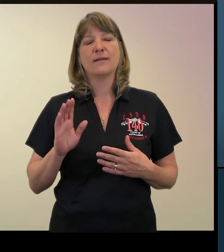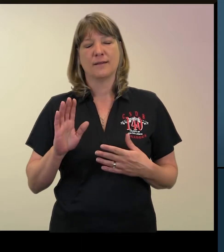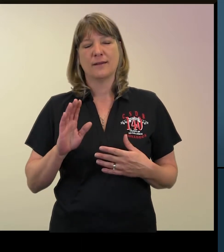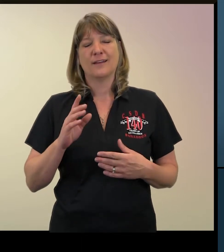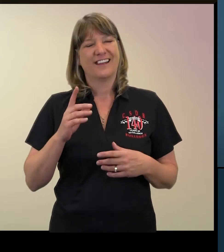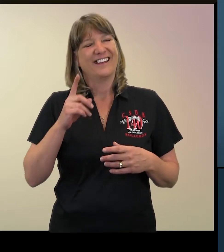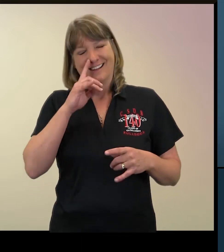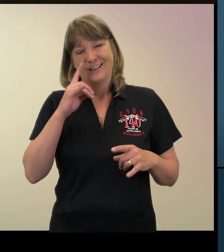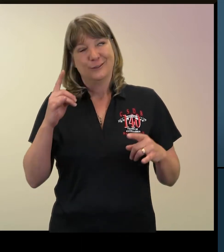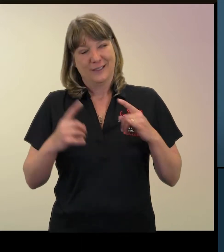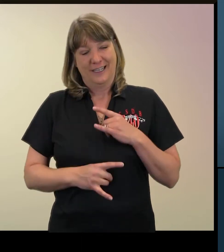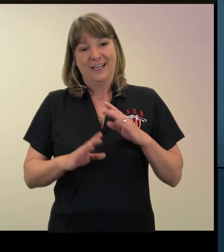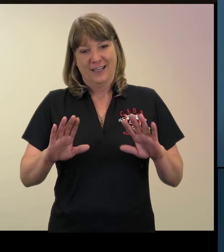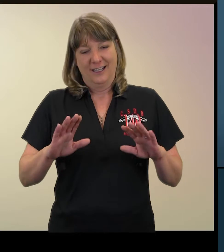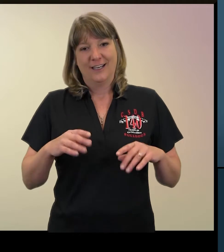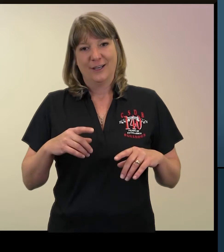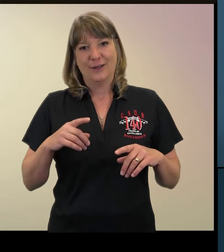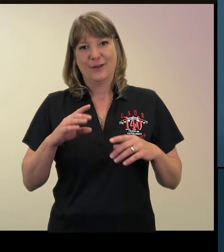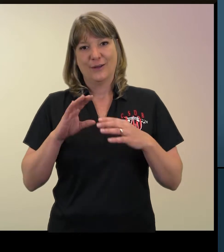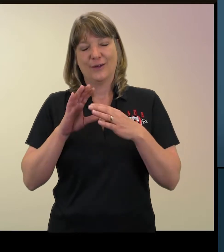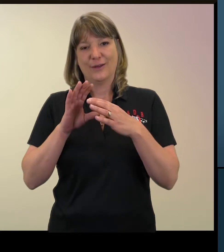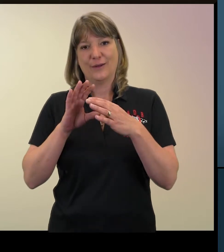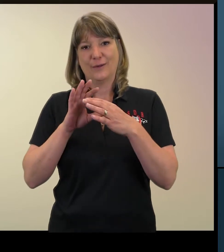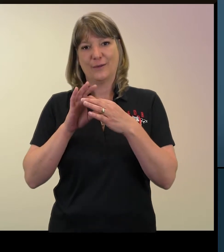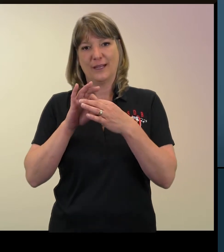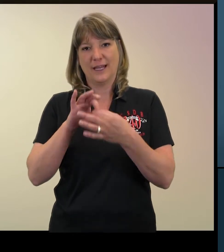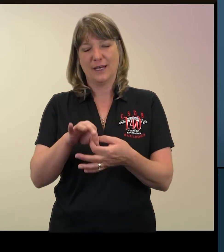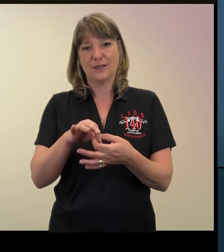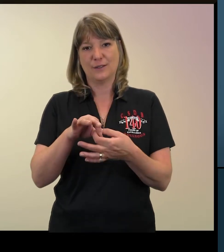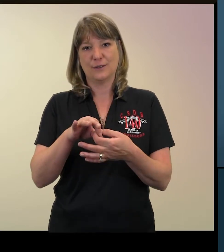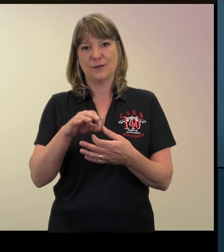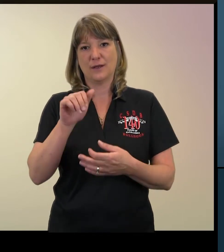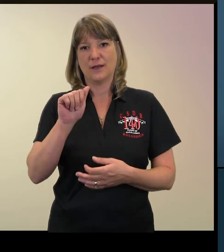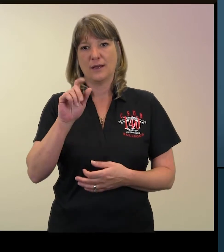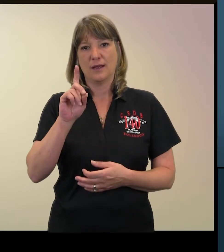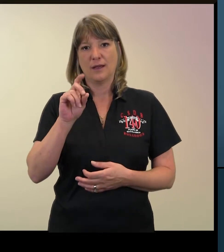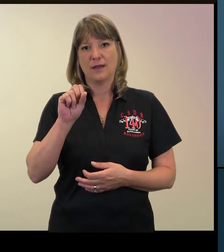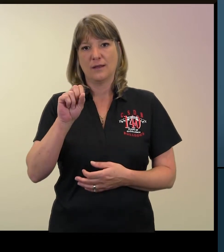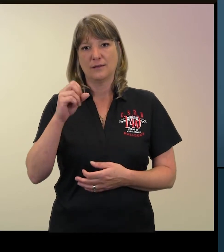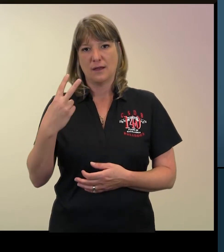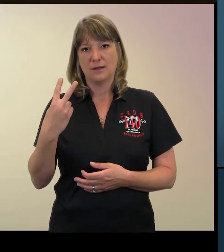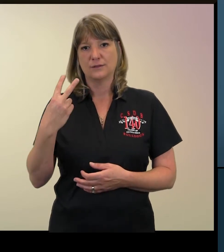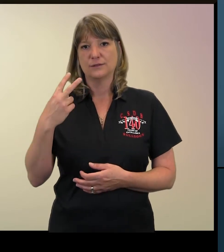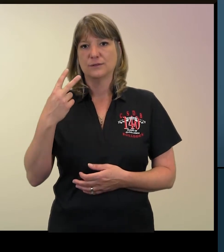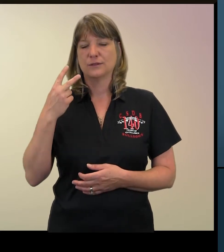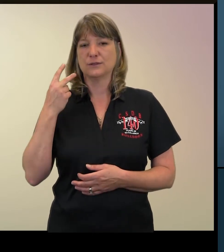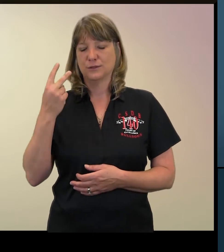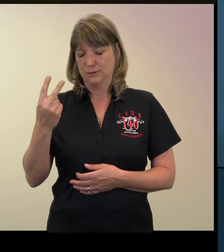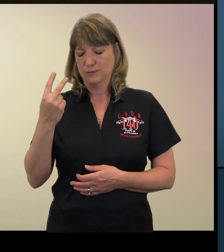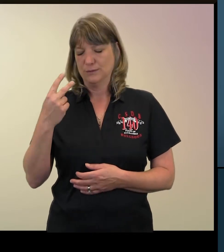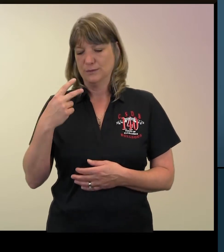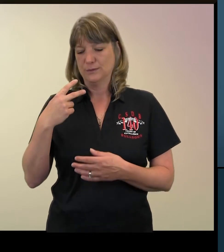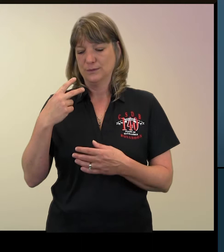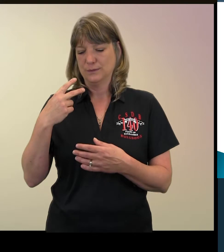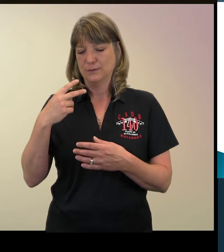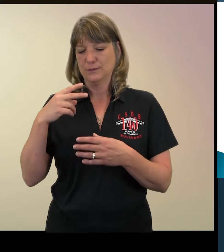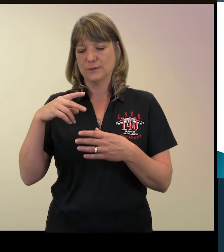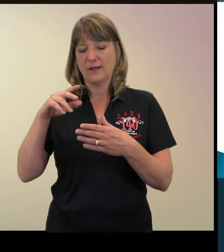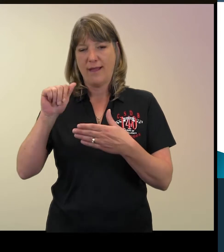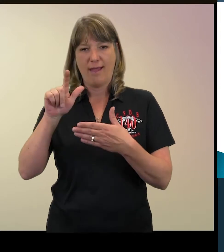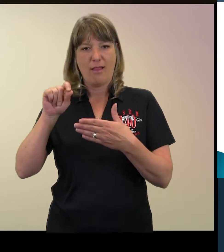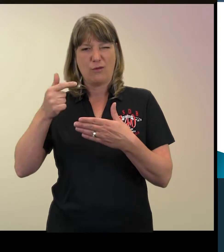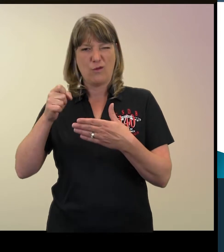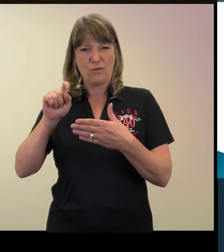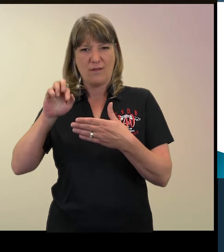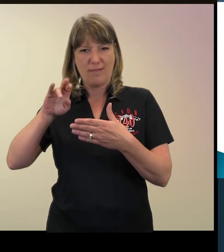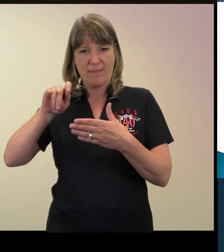This one's particularly tricky. In the ADAS-2 scoring algorithms, we look at whether a